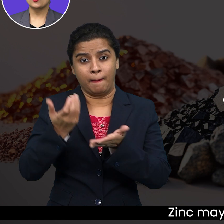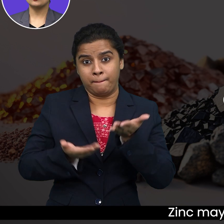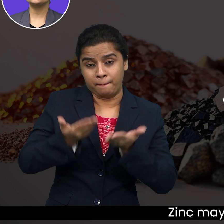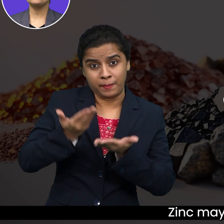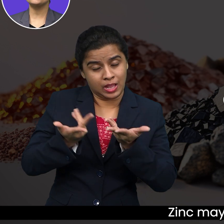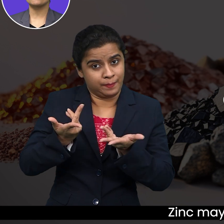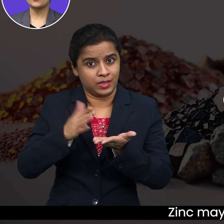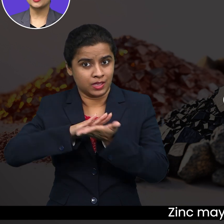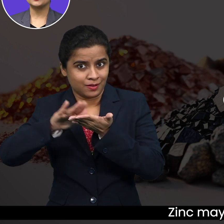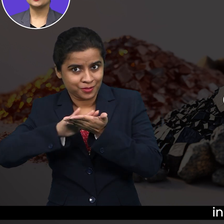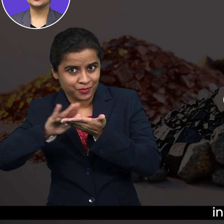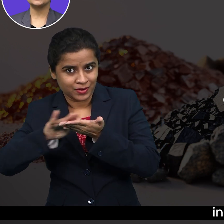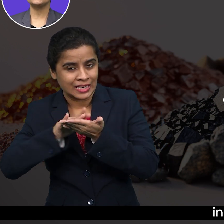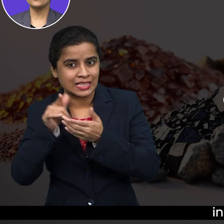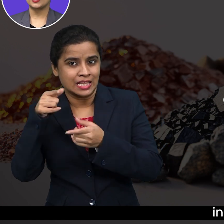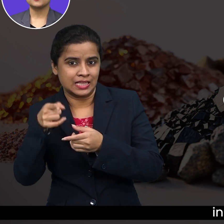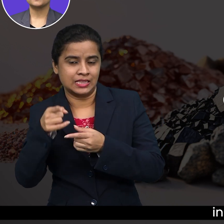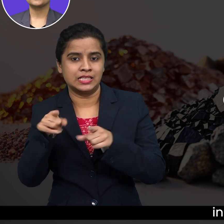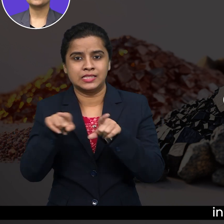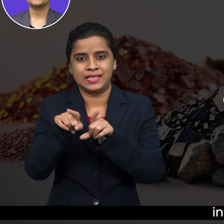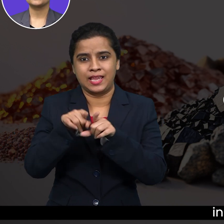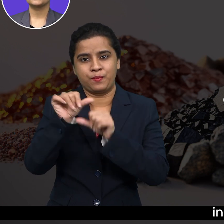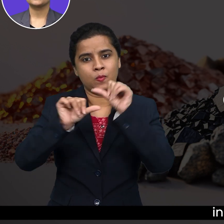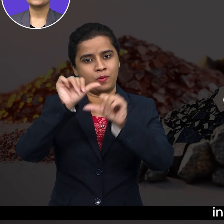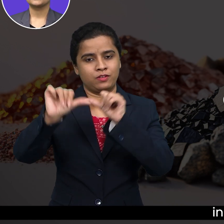Zinc may also be refined in this way.